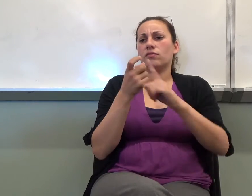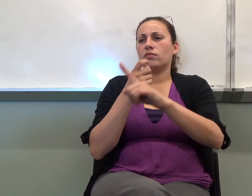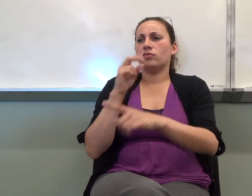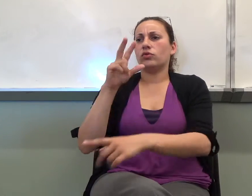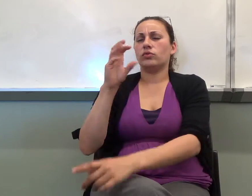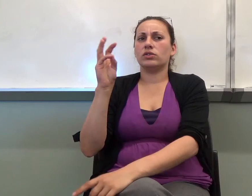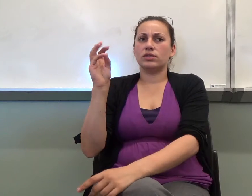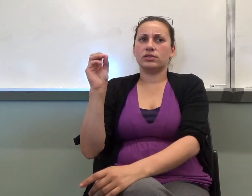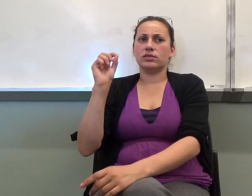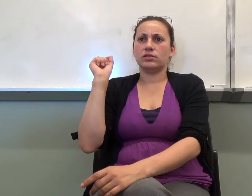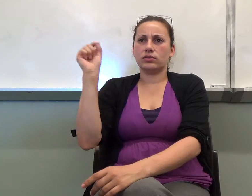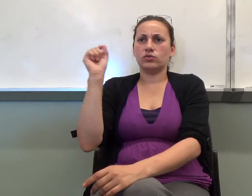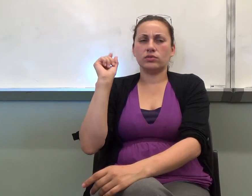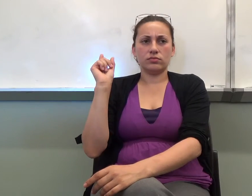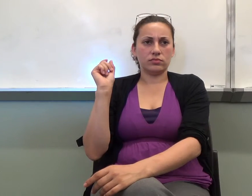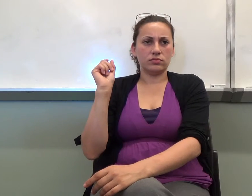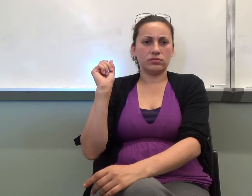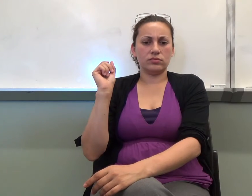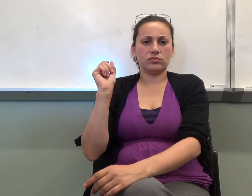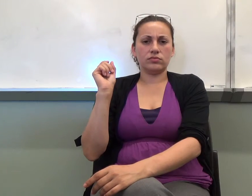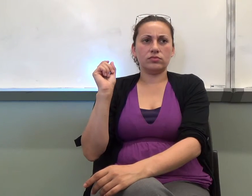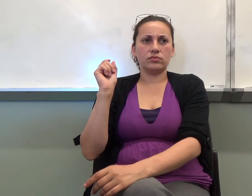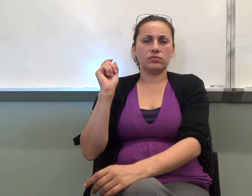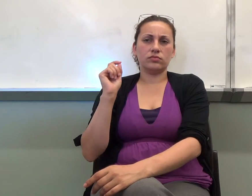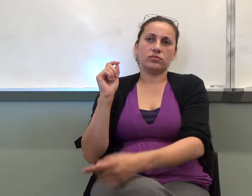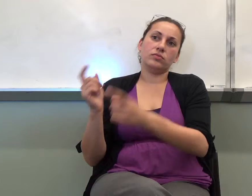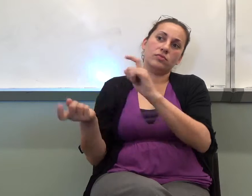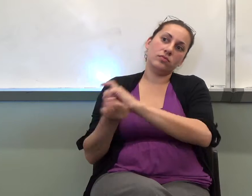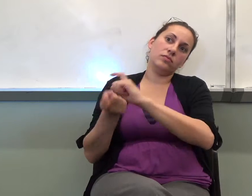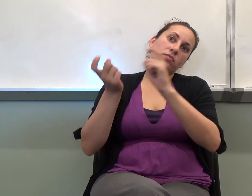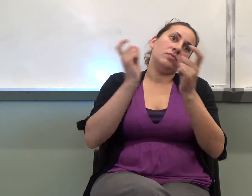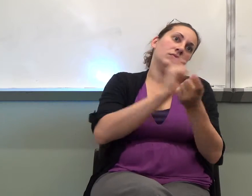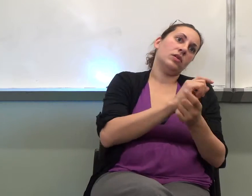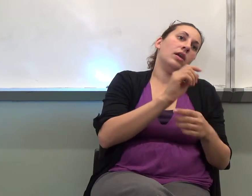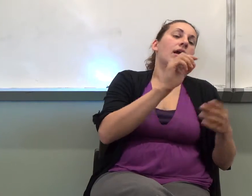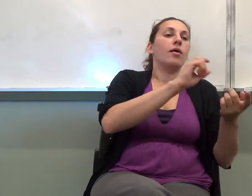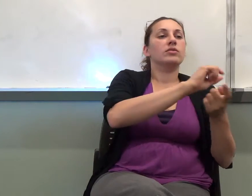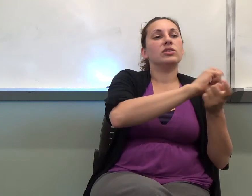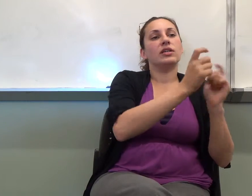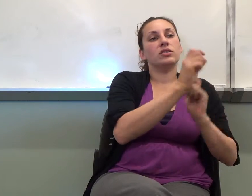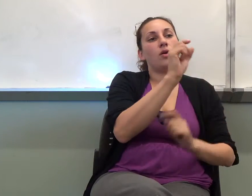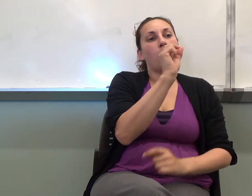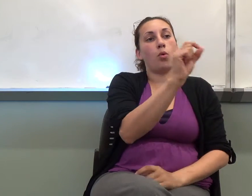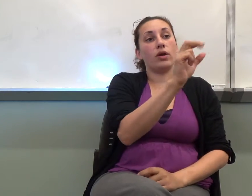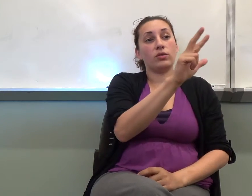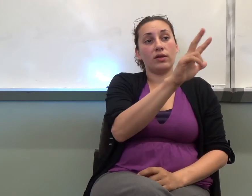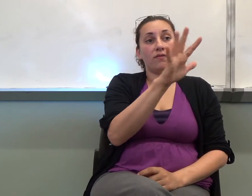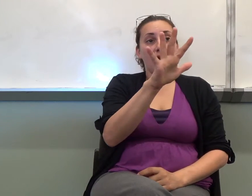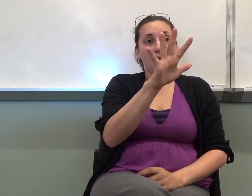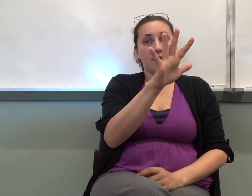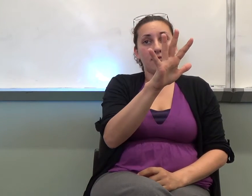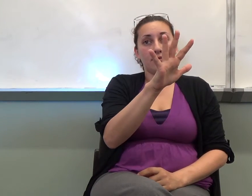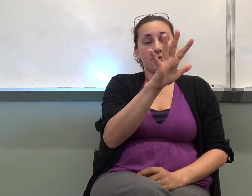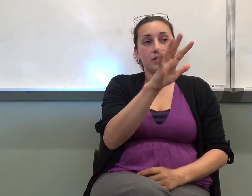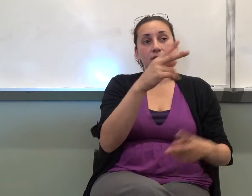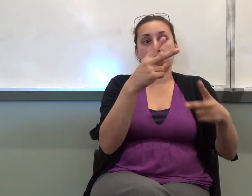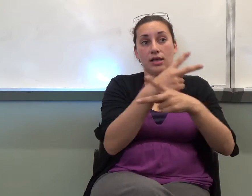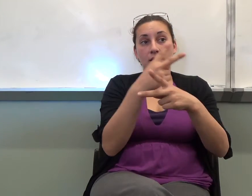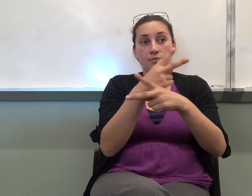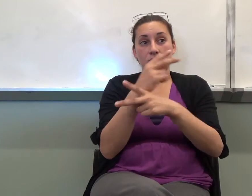Okay, well, for that we go back, change it to 0.35, multiply by 360, and